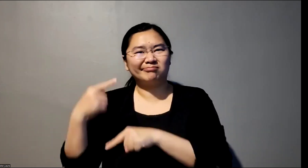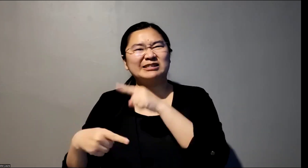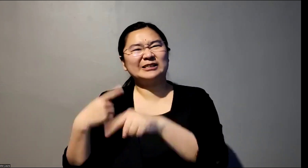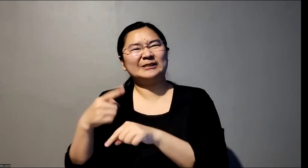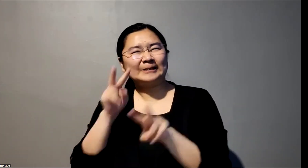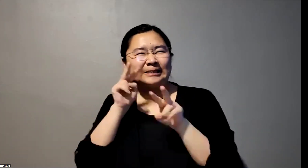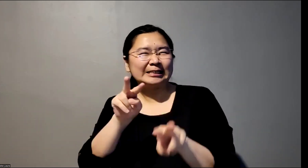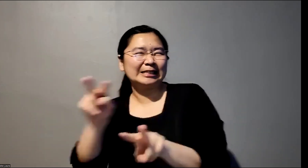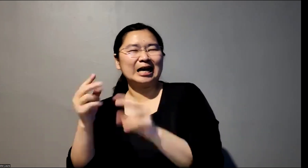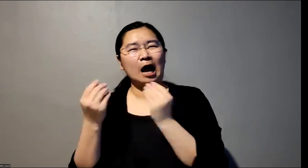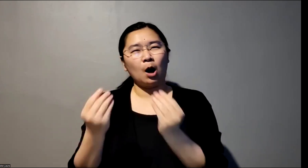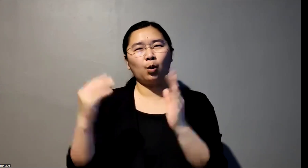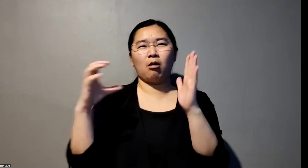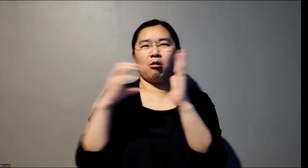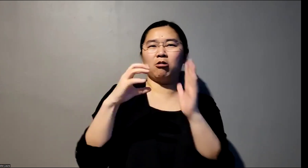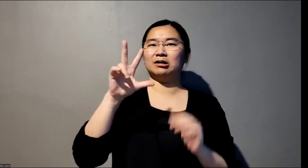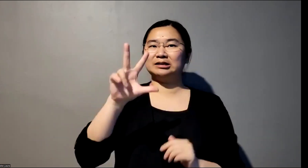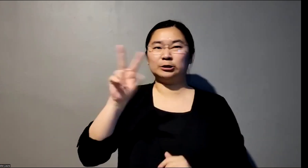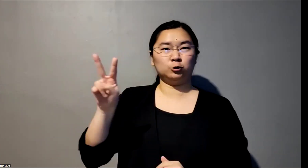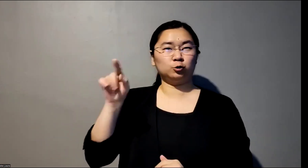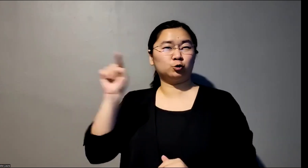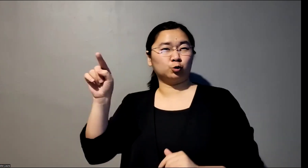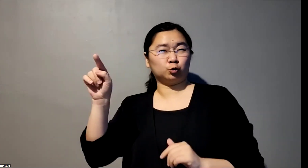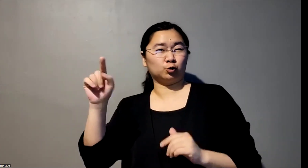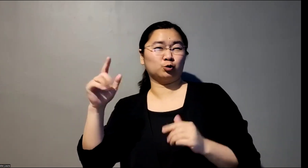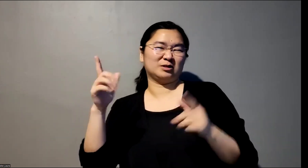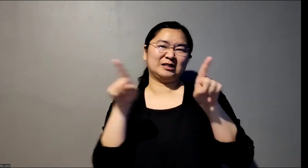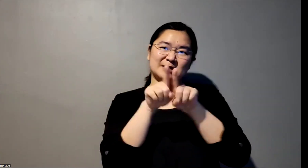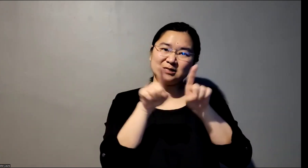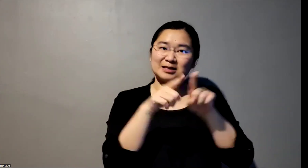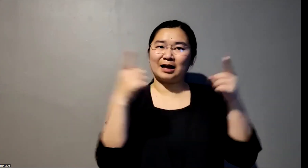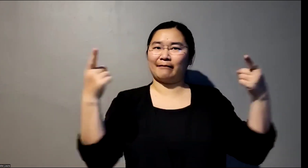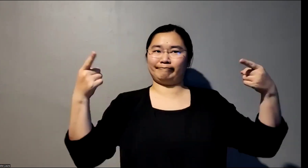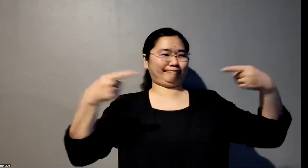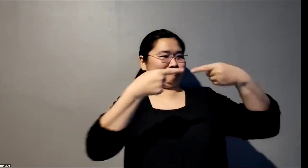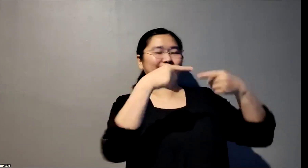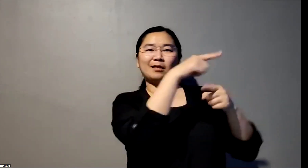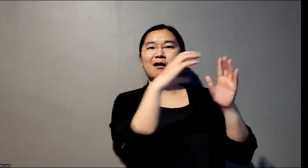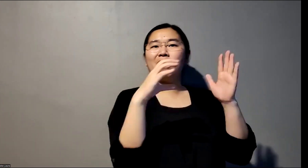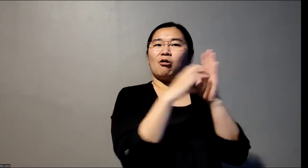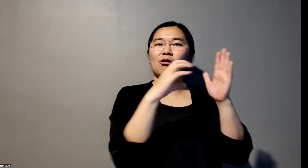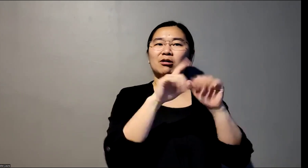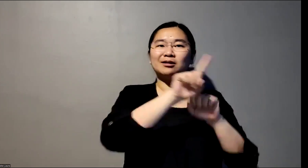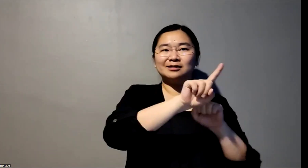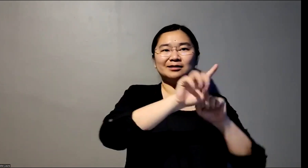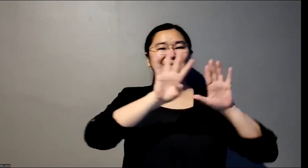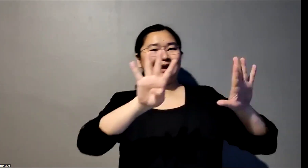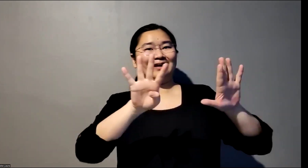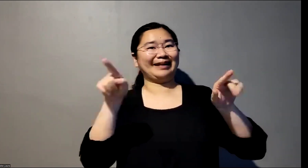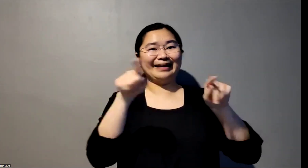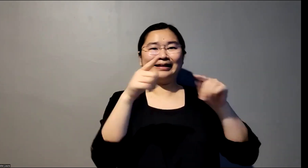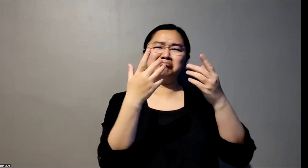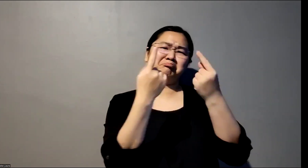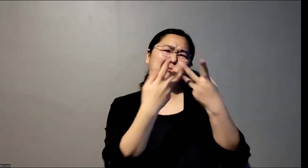which is, a very good tool issued by that committee,